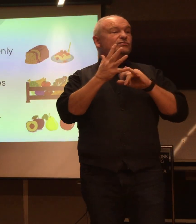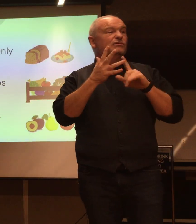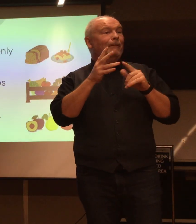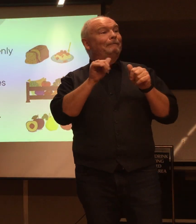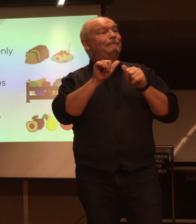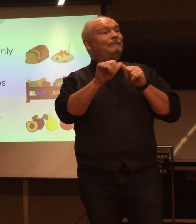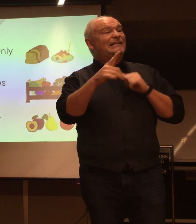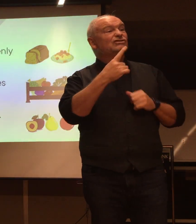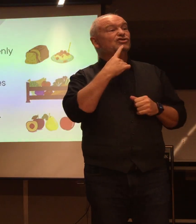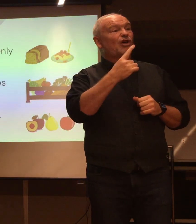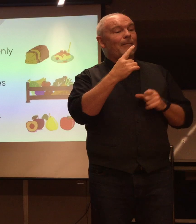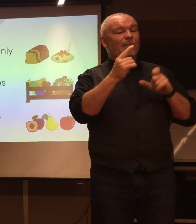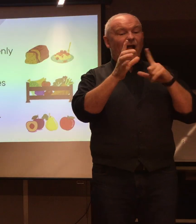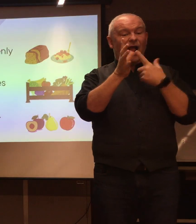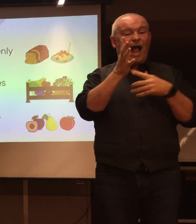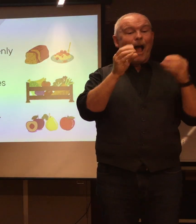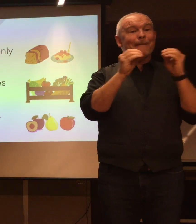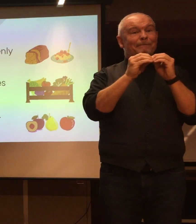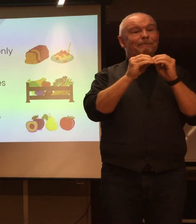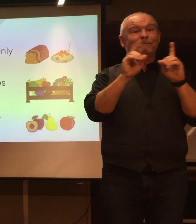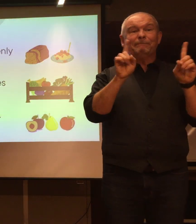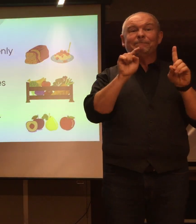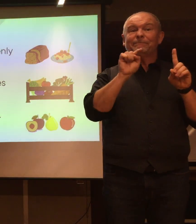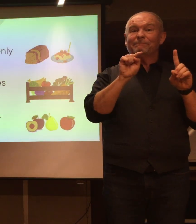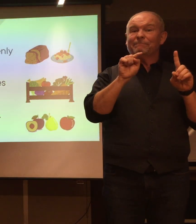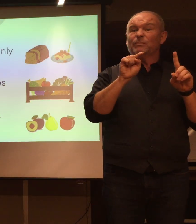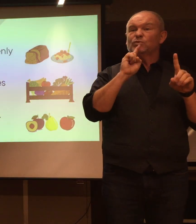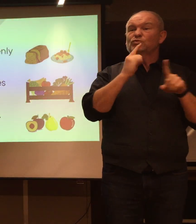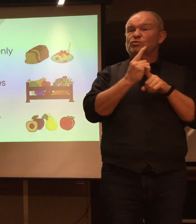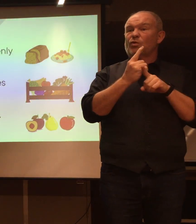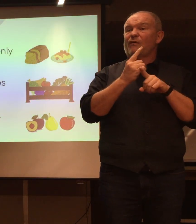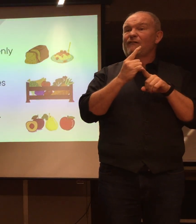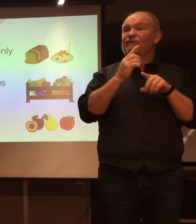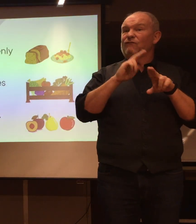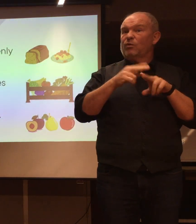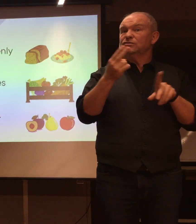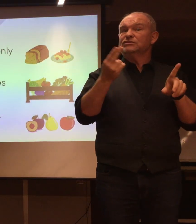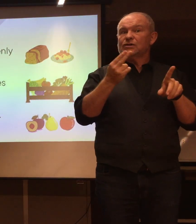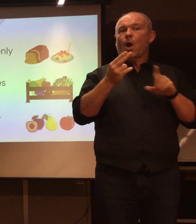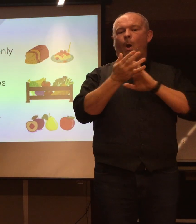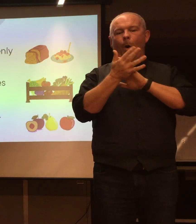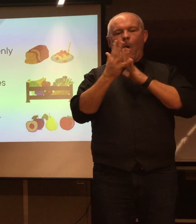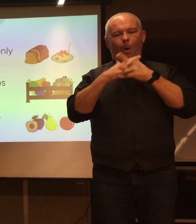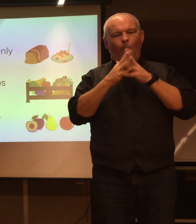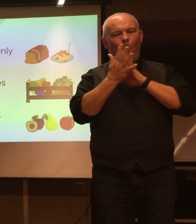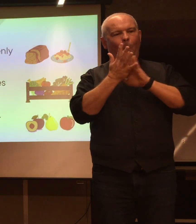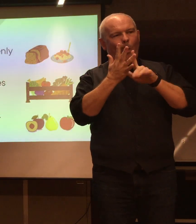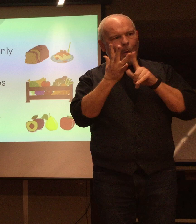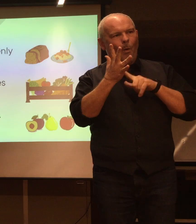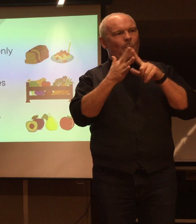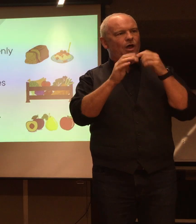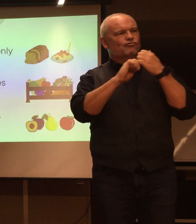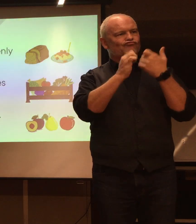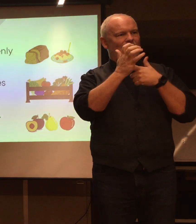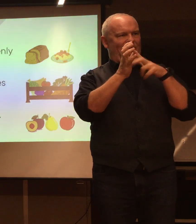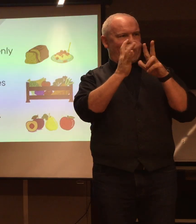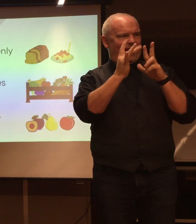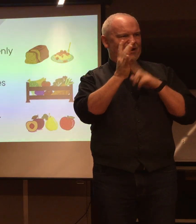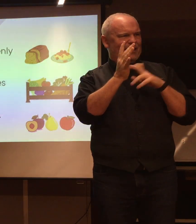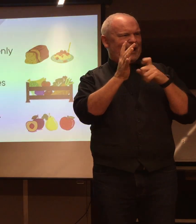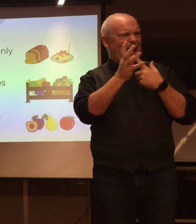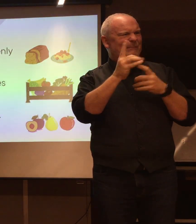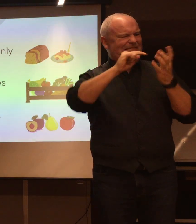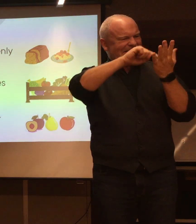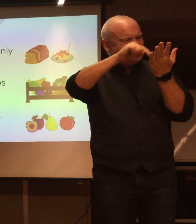best type of carbohydrate, carbs, that we talked about earlier will be the whole grain carbs. So that's